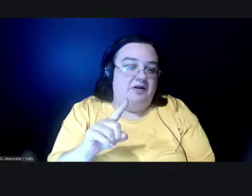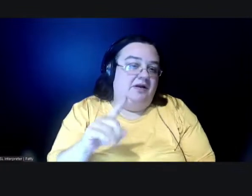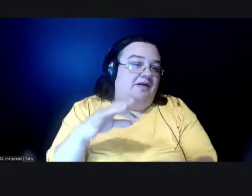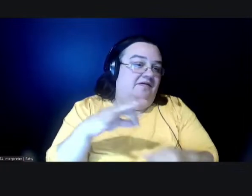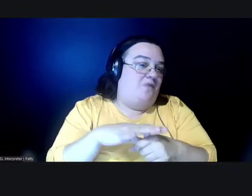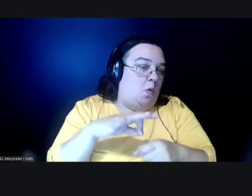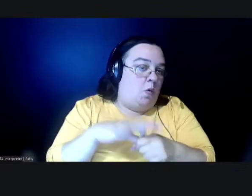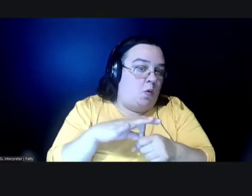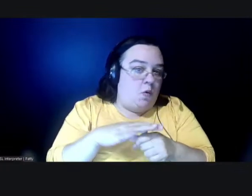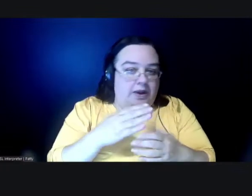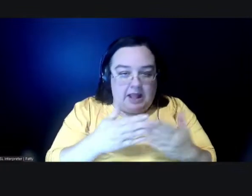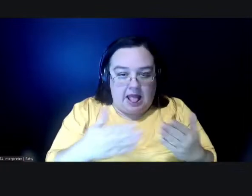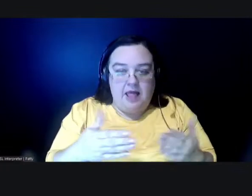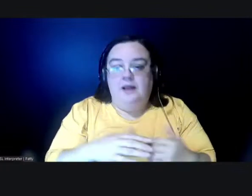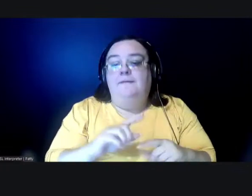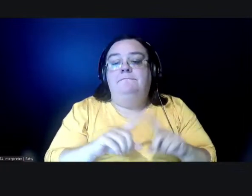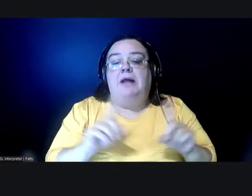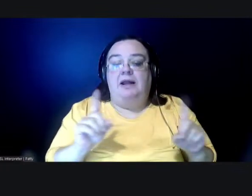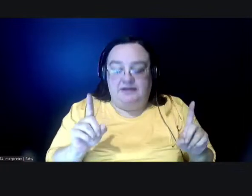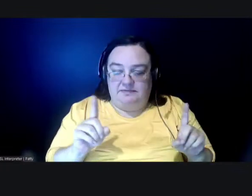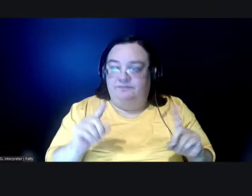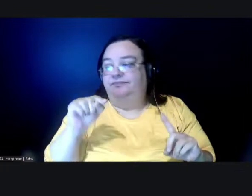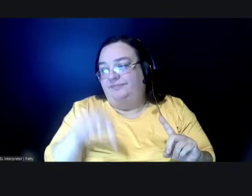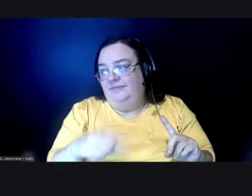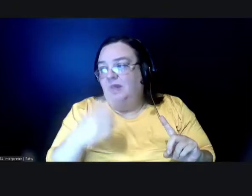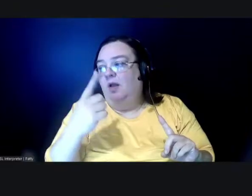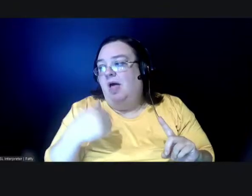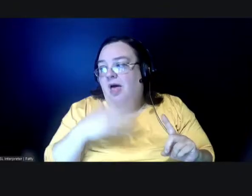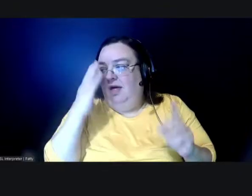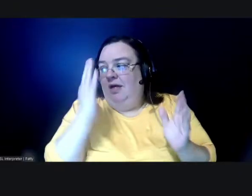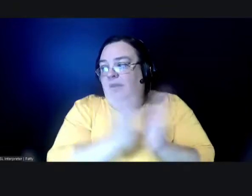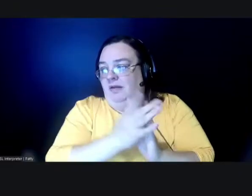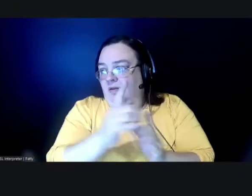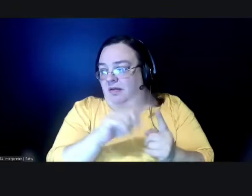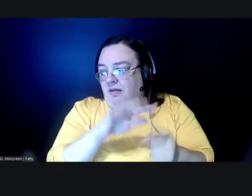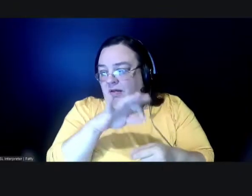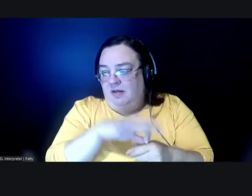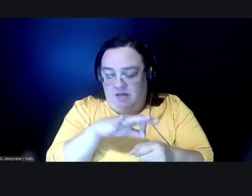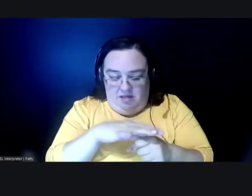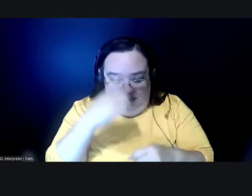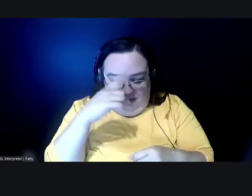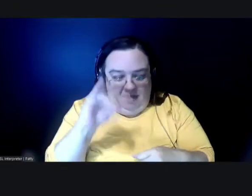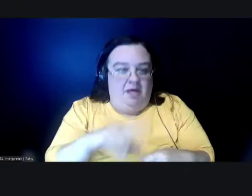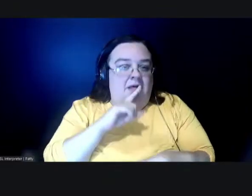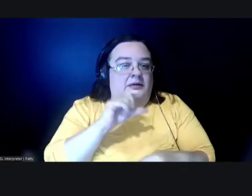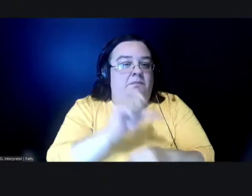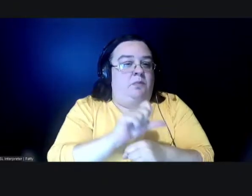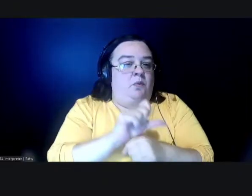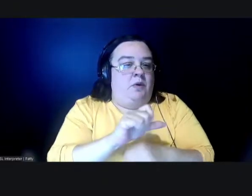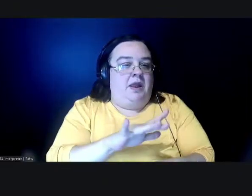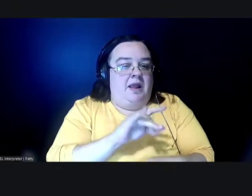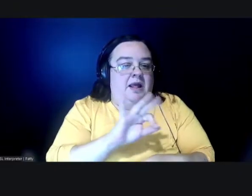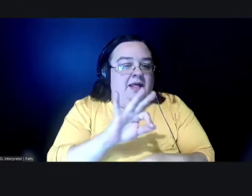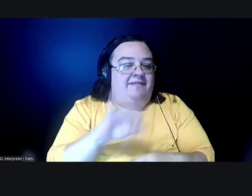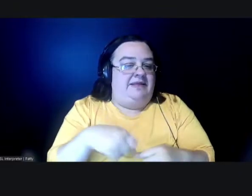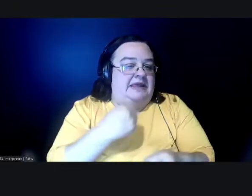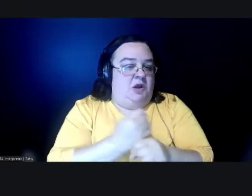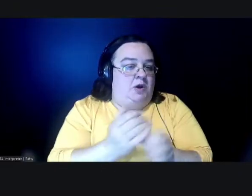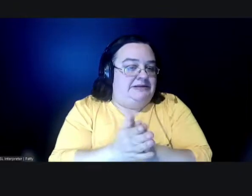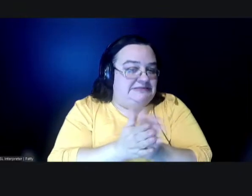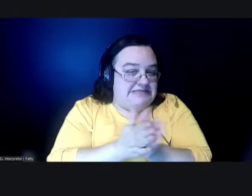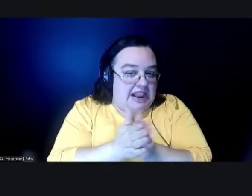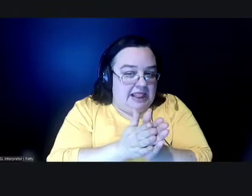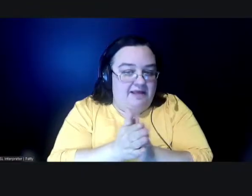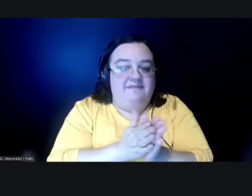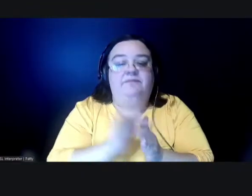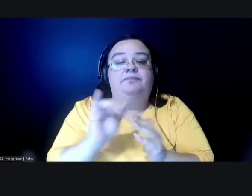items, but this is one I'm going to ask you to vote on, and this is the Employee of the Year incentive. It's